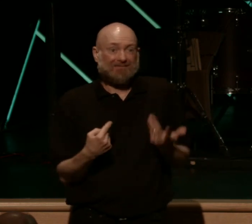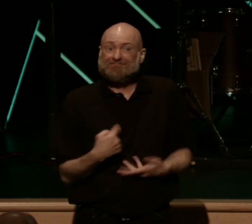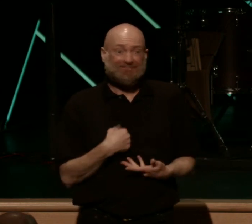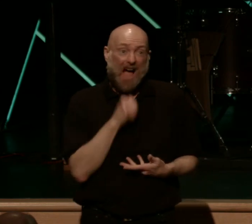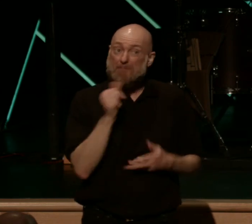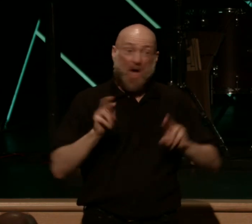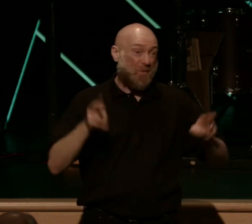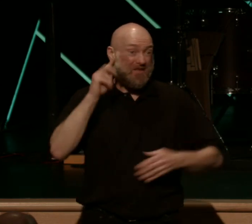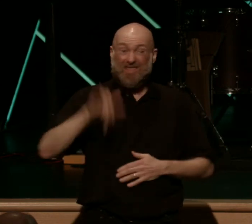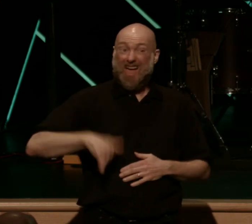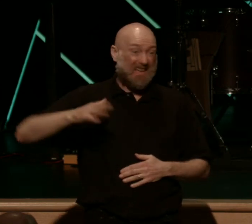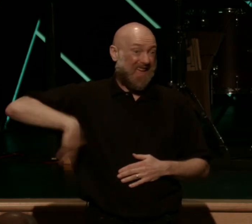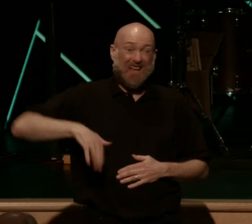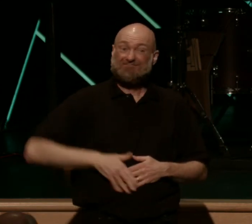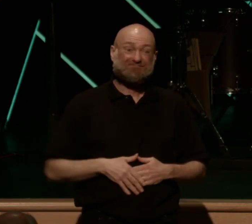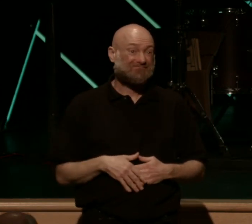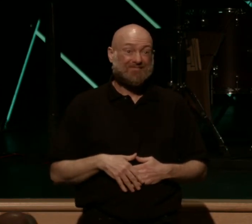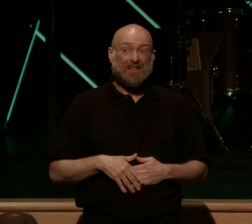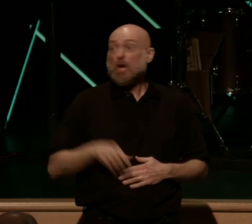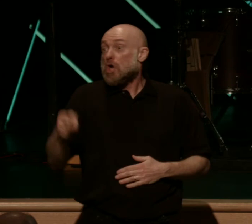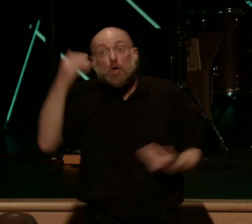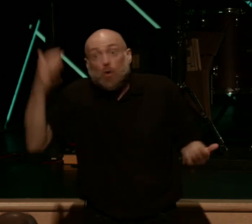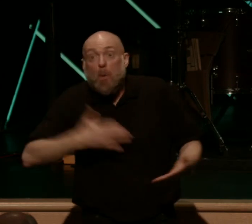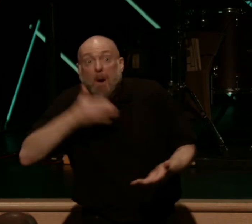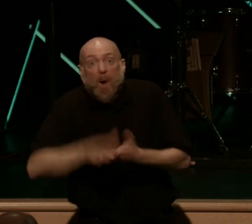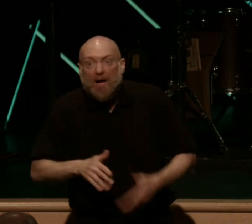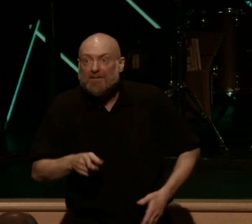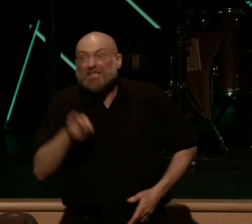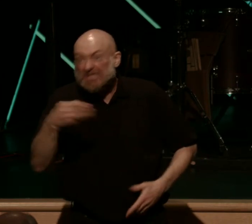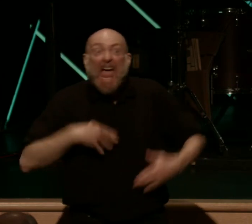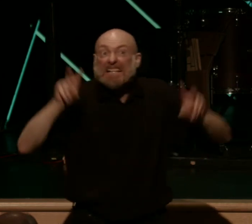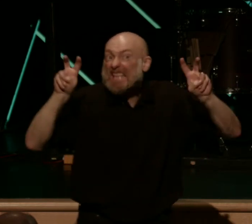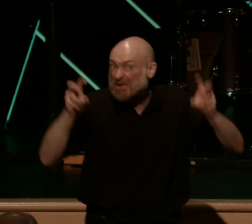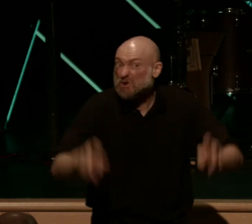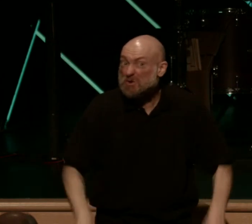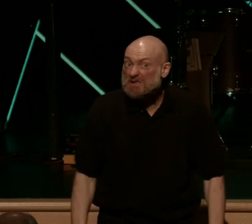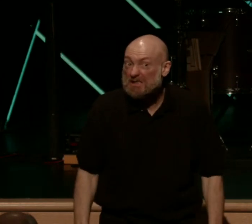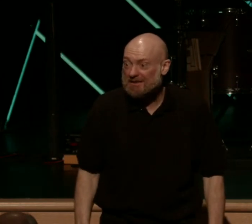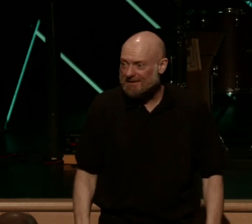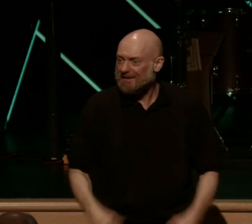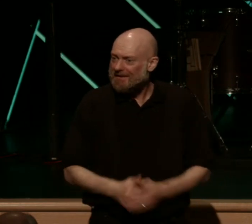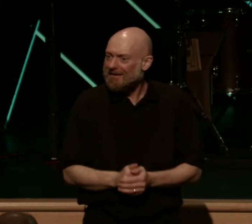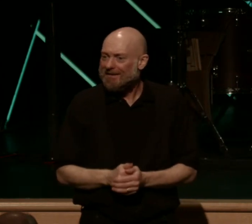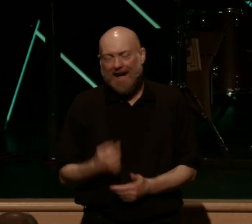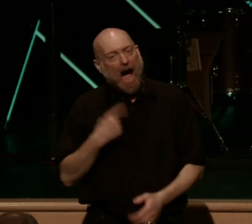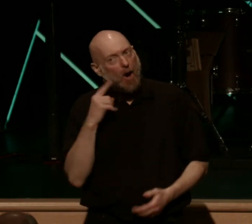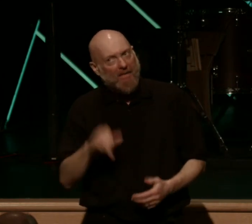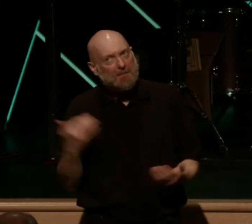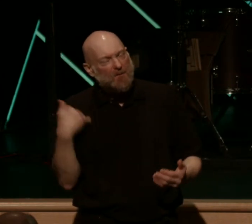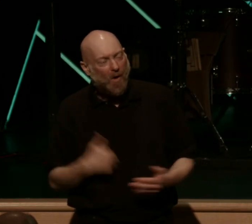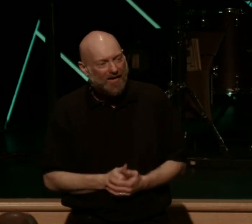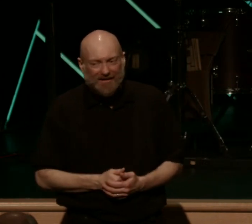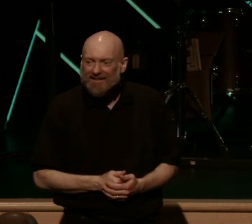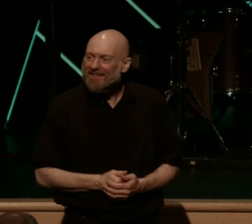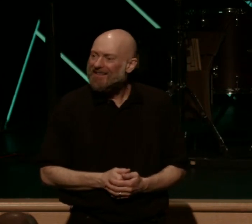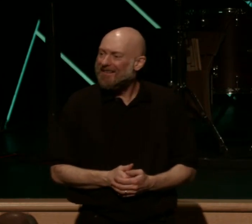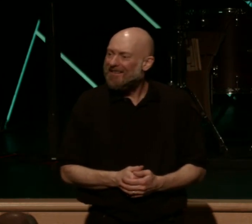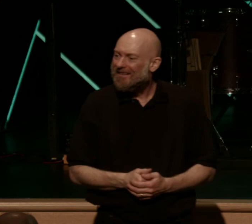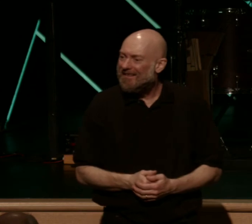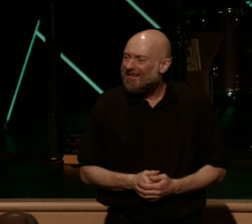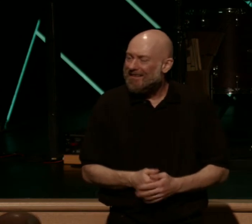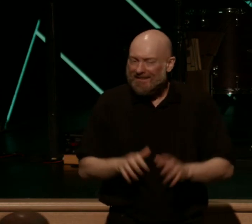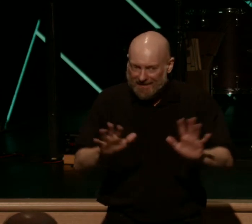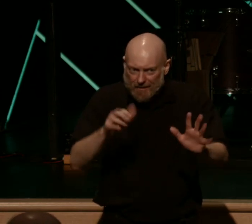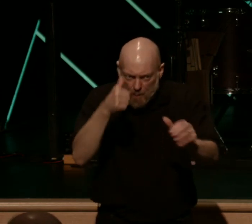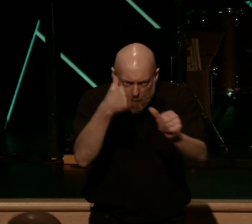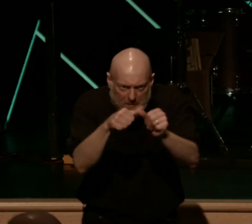there. I mean, you don't know my wife. She's got issues. Again, I've heard that before. Keep this in